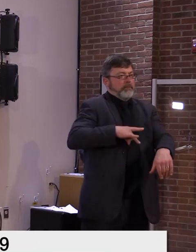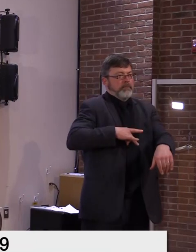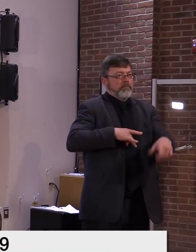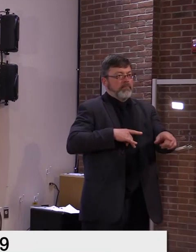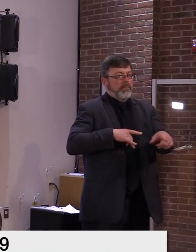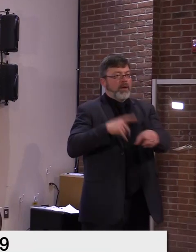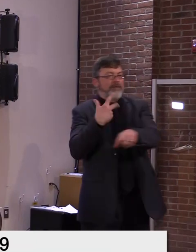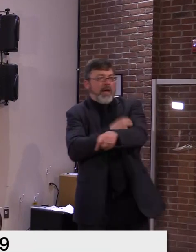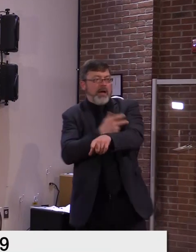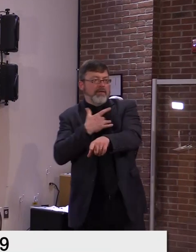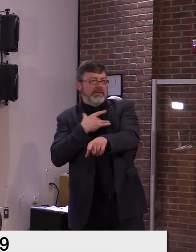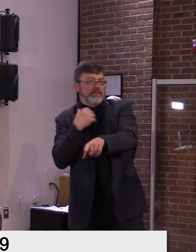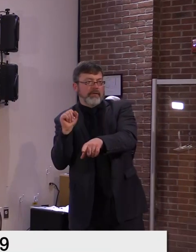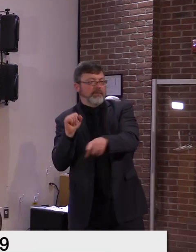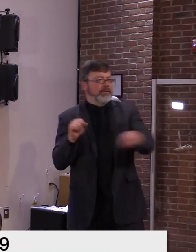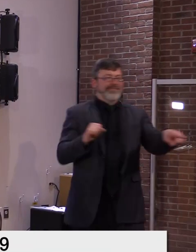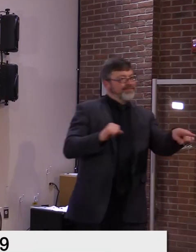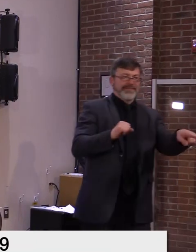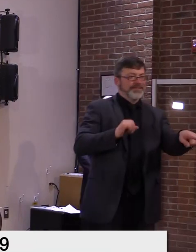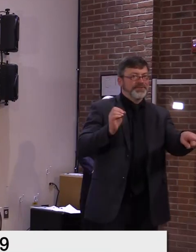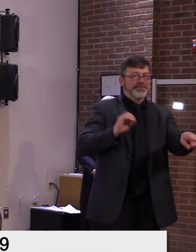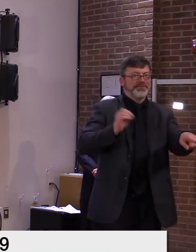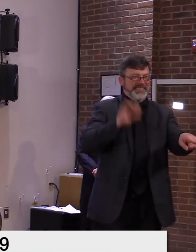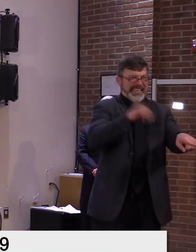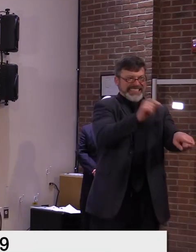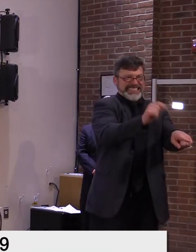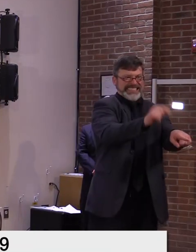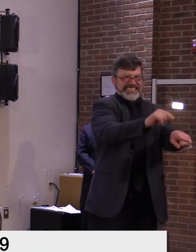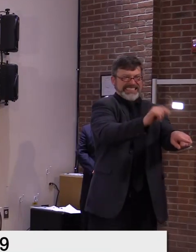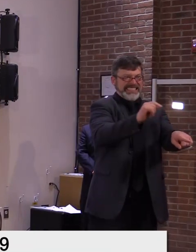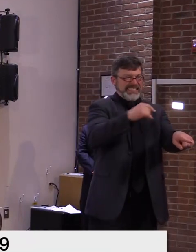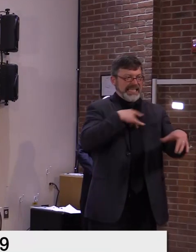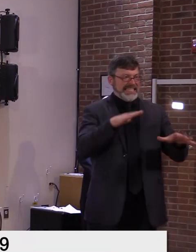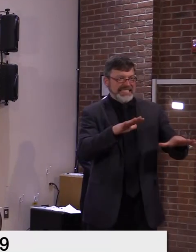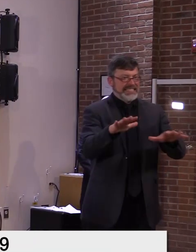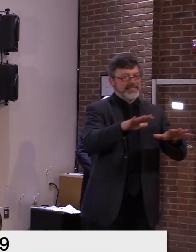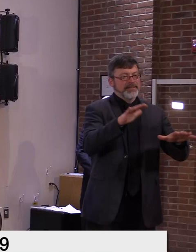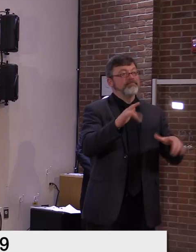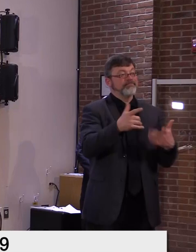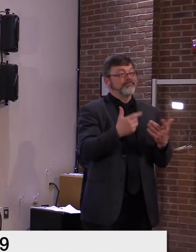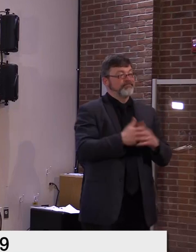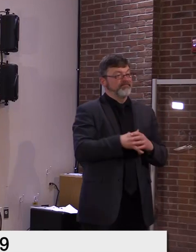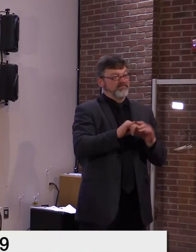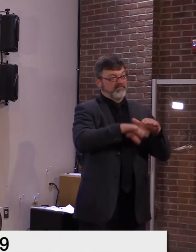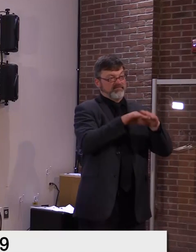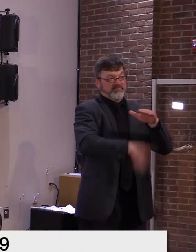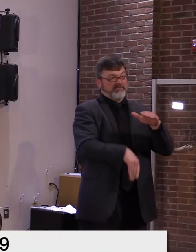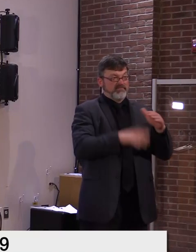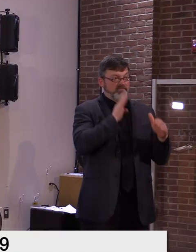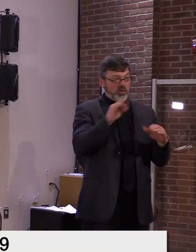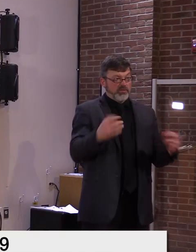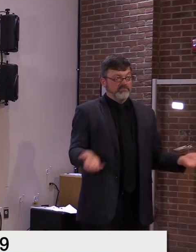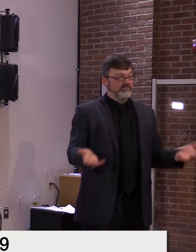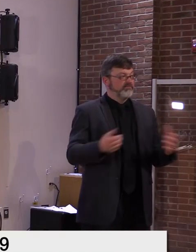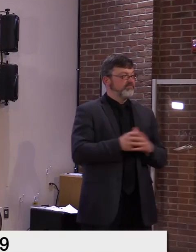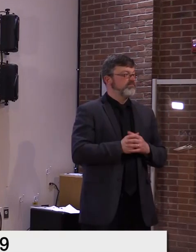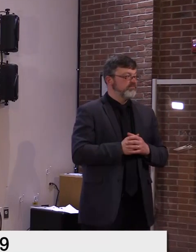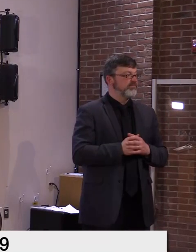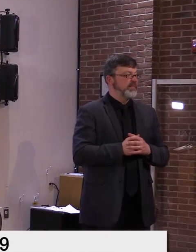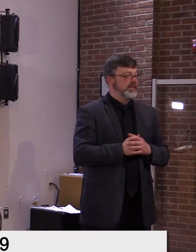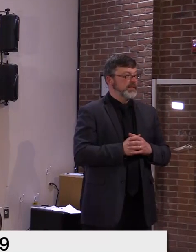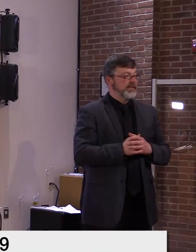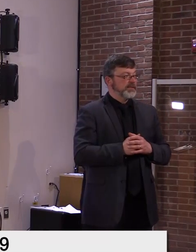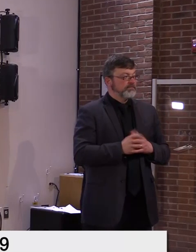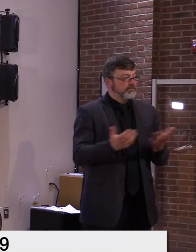And I have to still emphasize the incredible success of our vaccine program to date